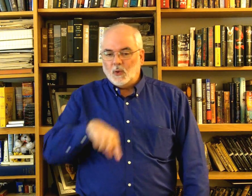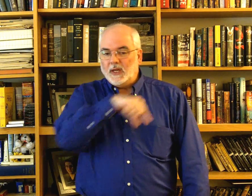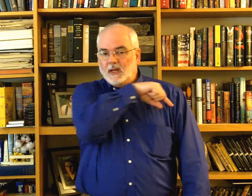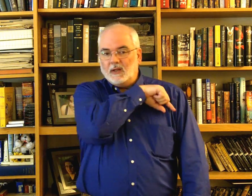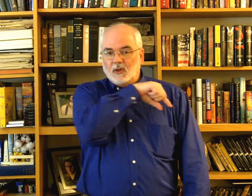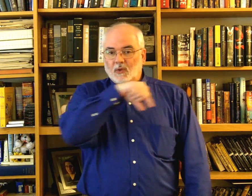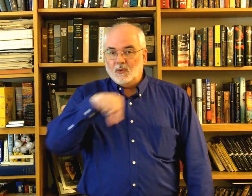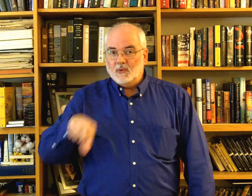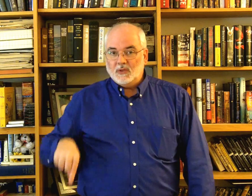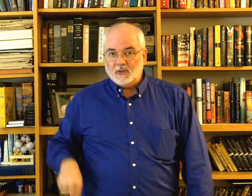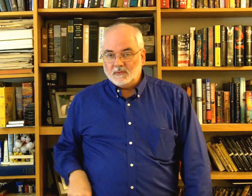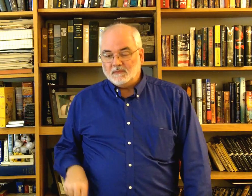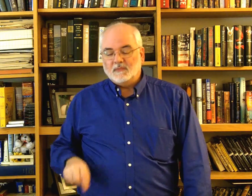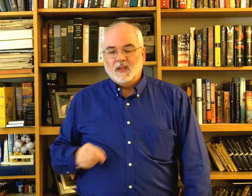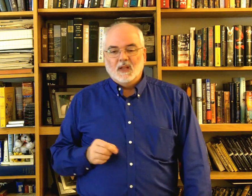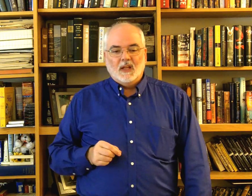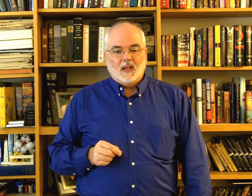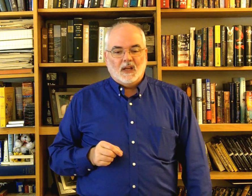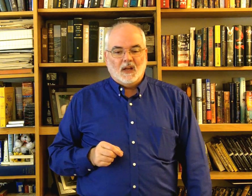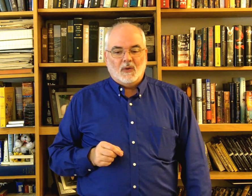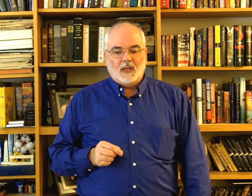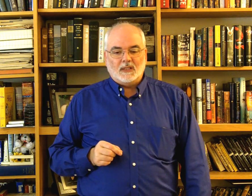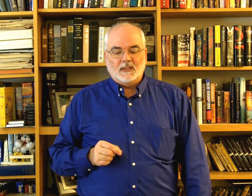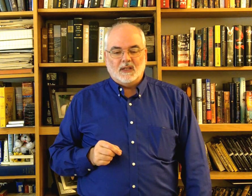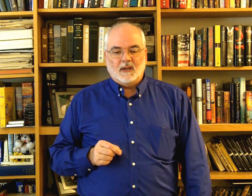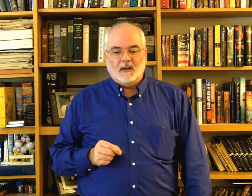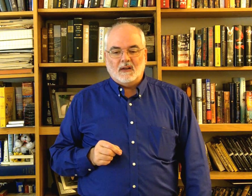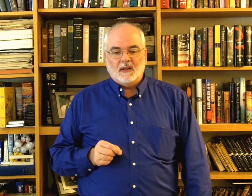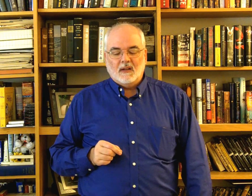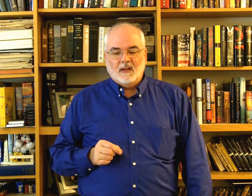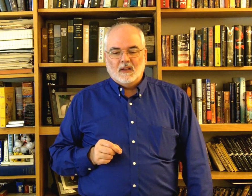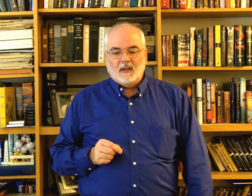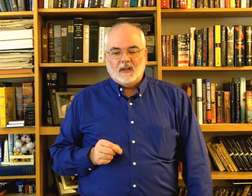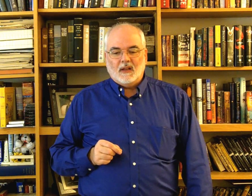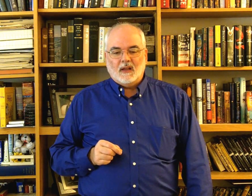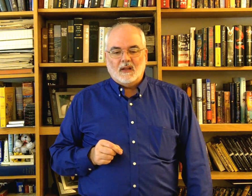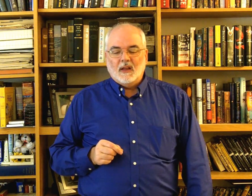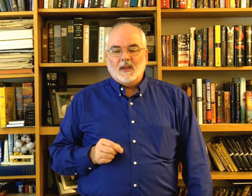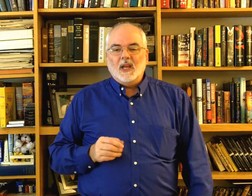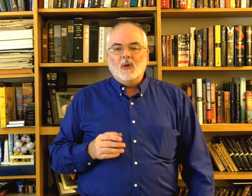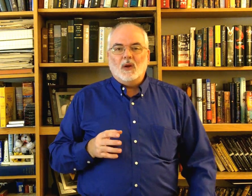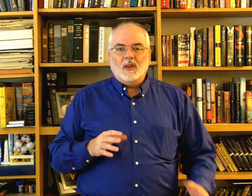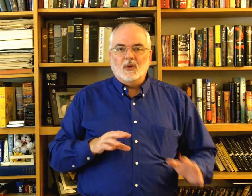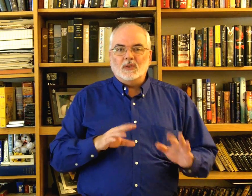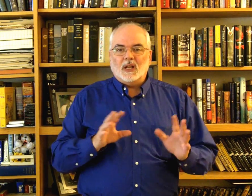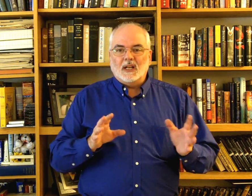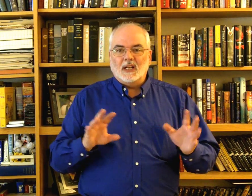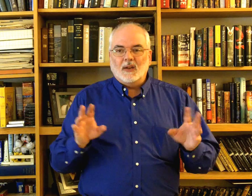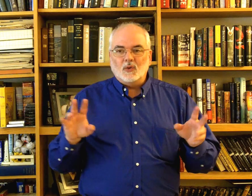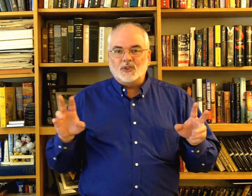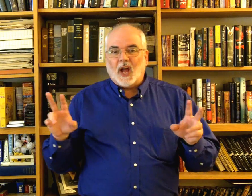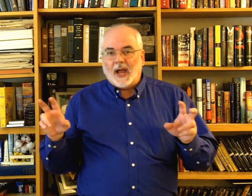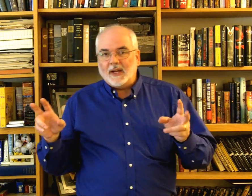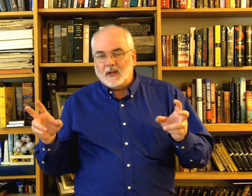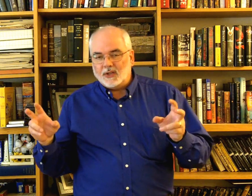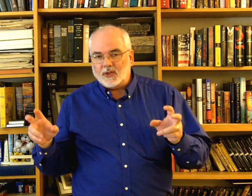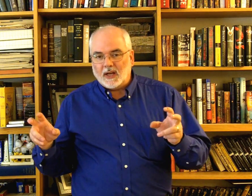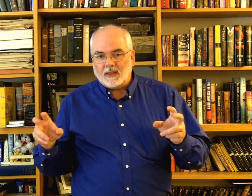Queen, Qs. What else is there? Maybe one of those title-ish kind of